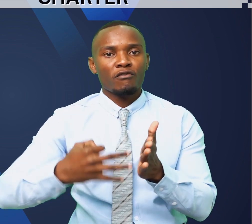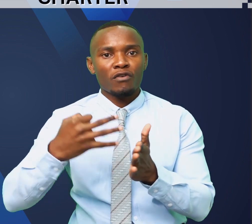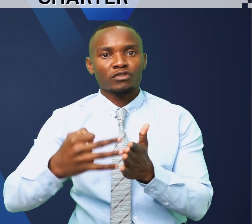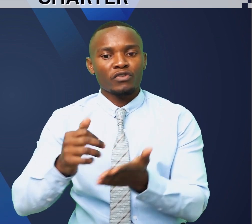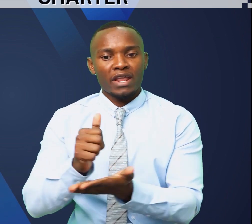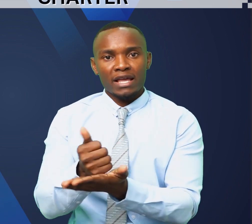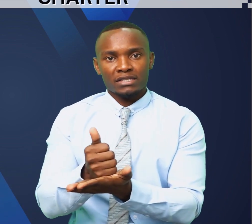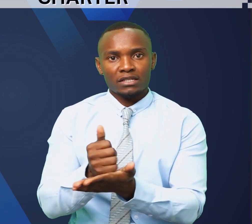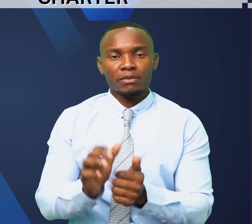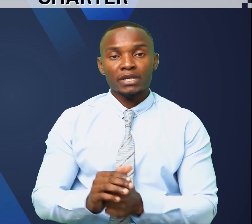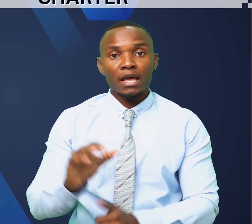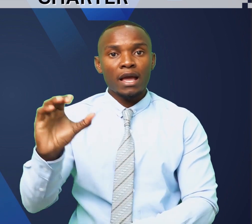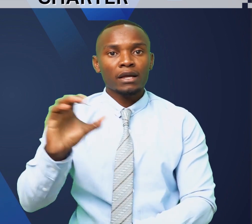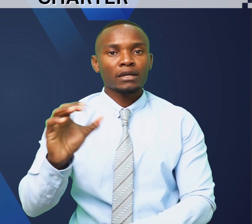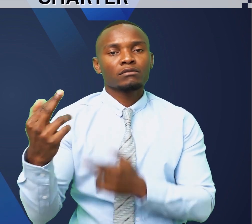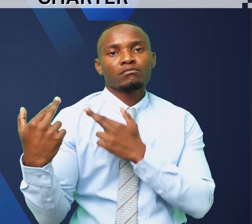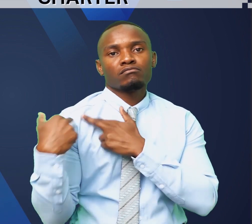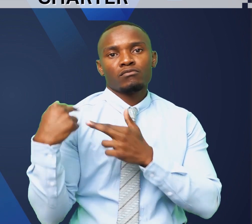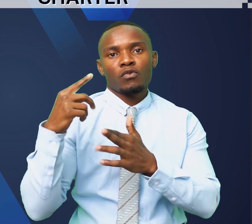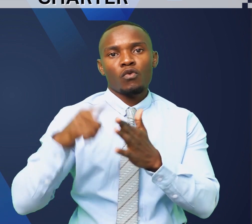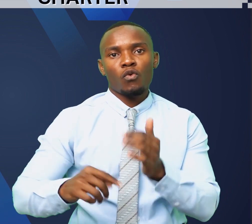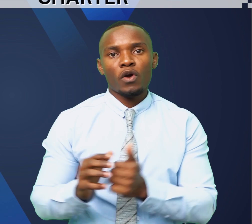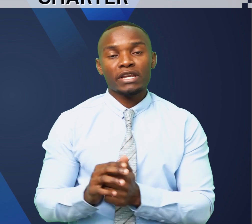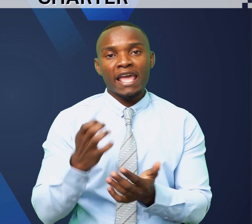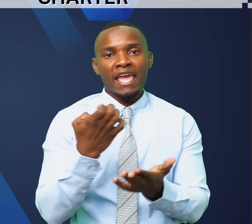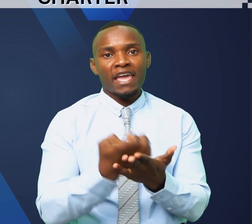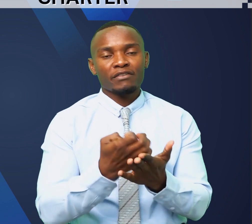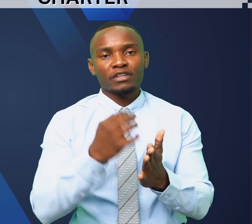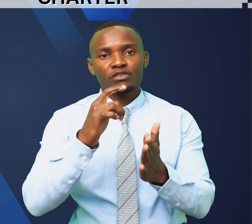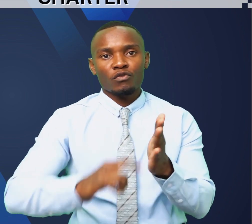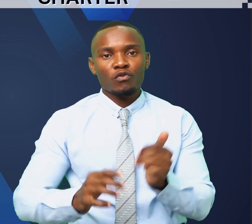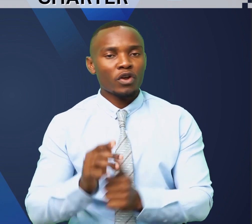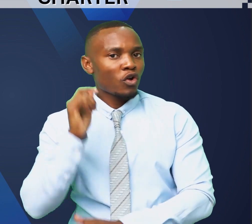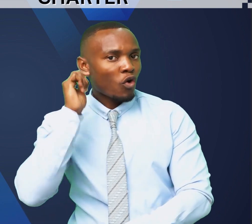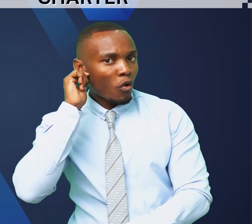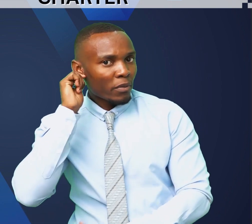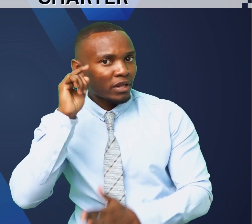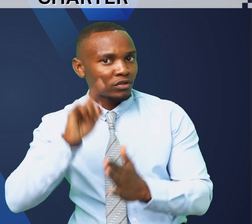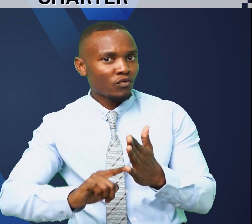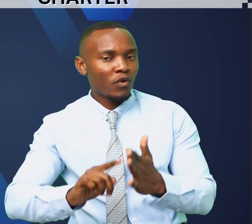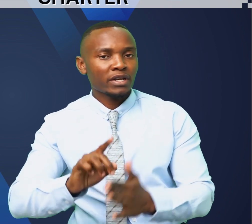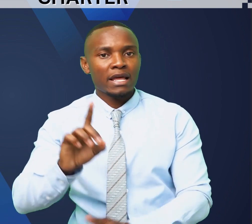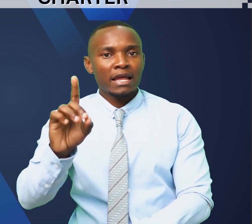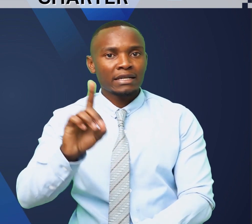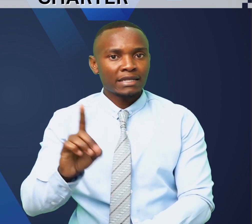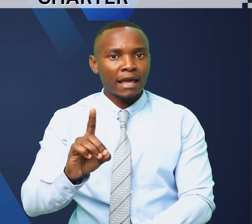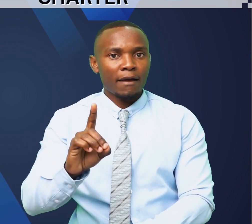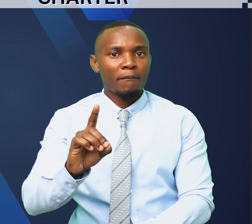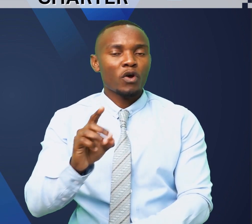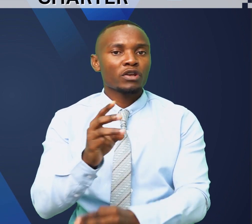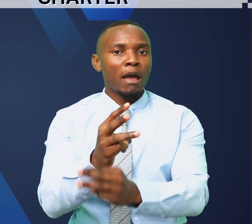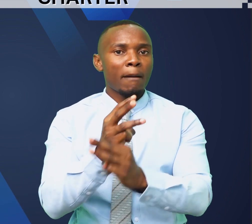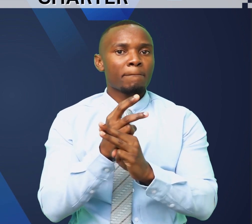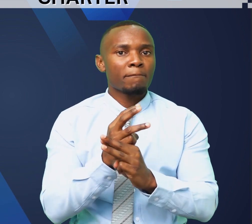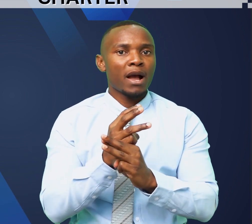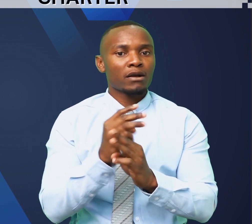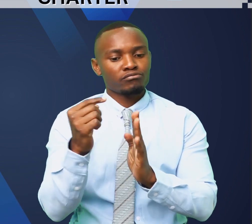Customer obligation: evidence of compliance to the Diamond Mark inspection criteria.